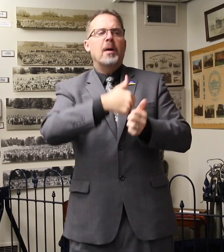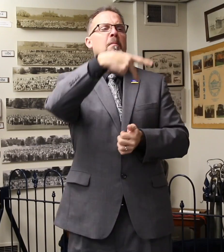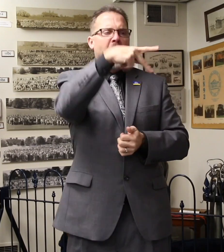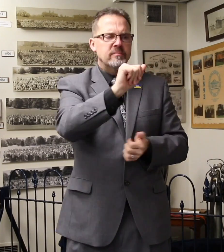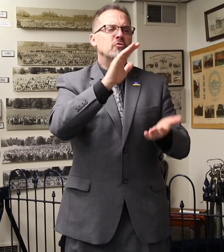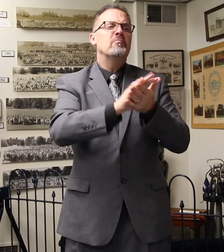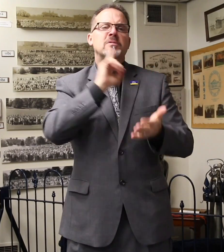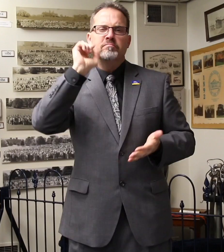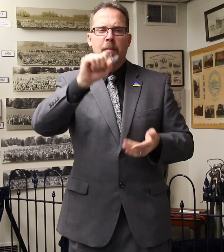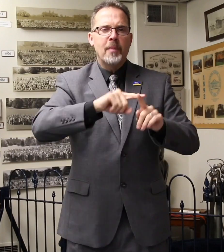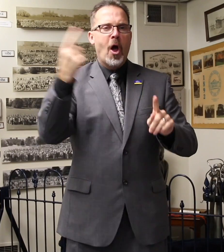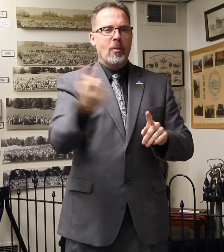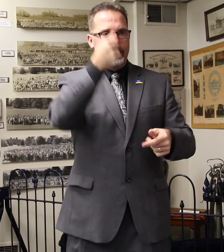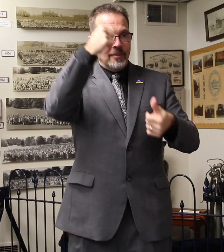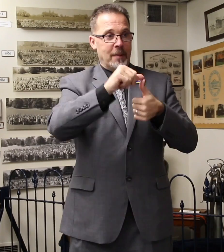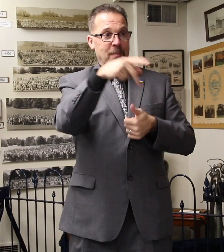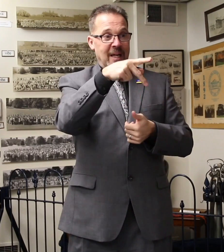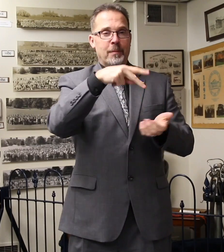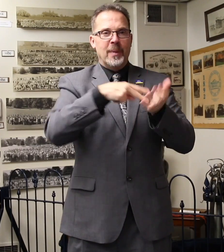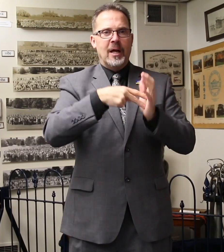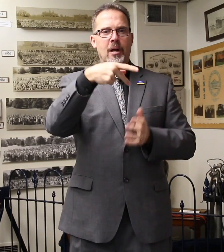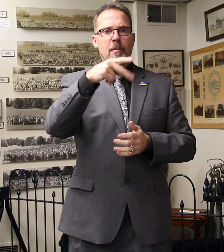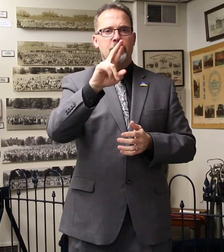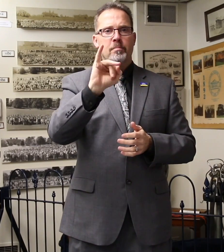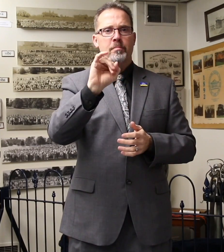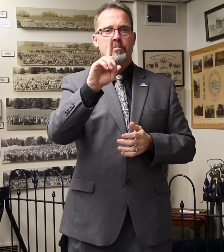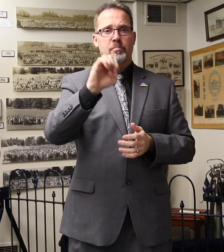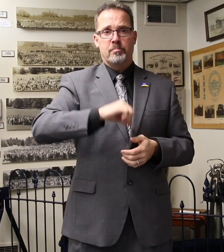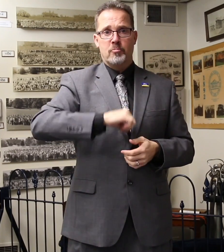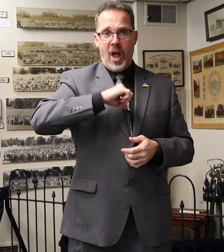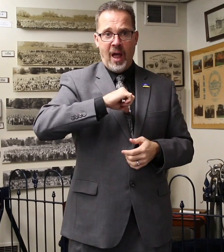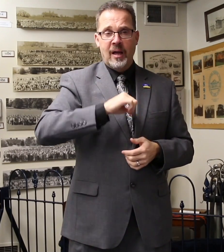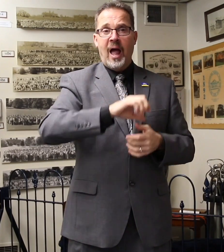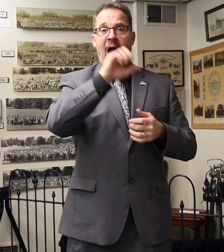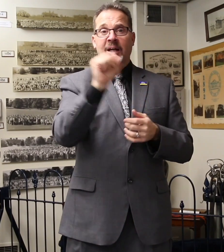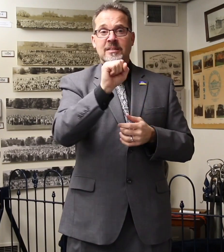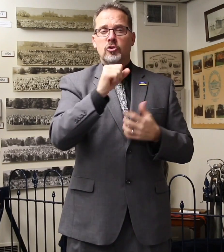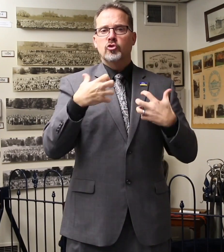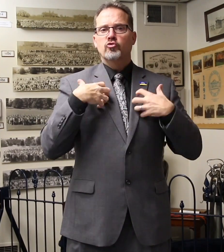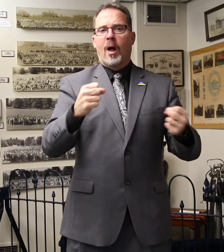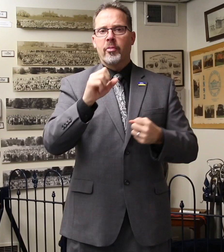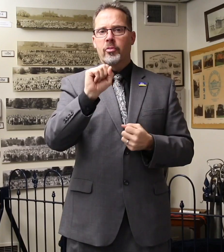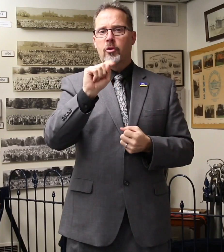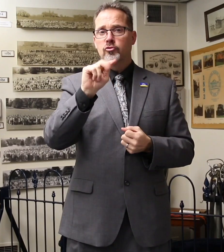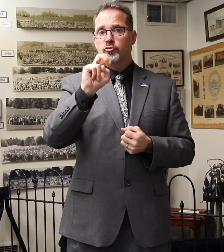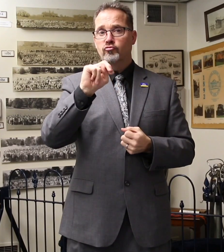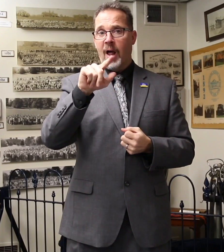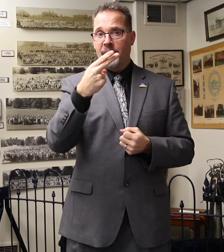year. For PSD, I've given the acronym PSD different words, and P stands for pride, S